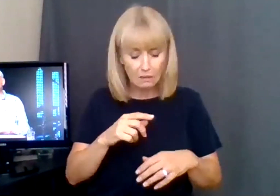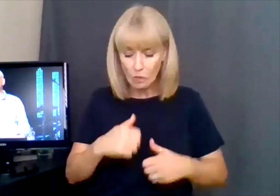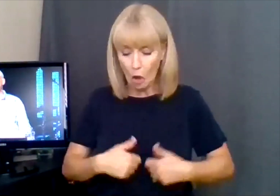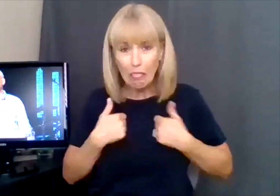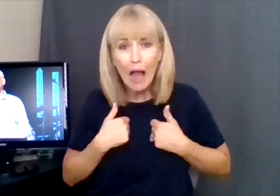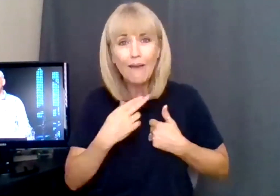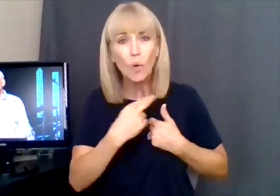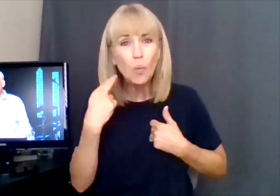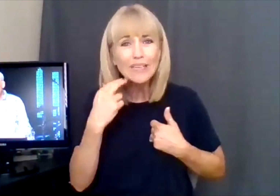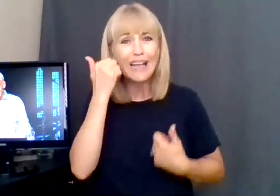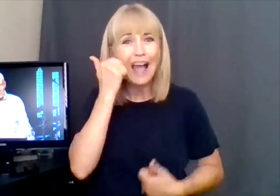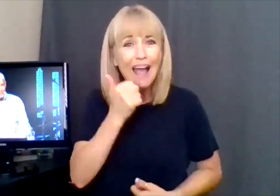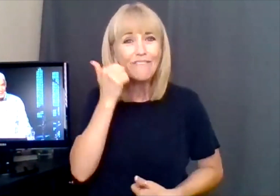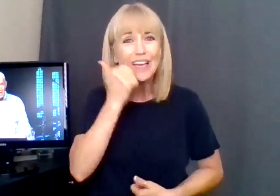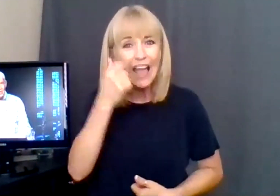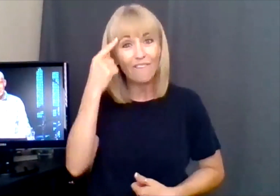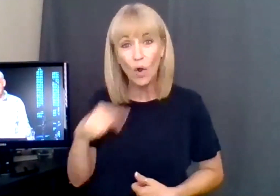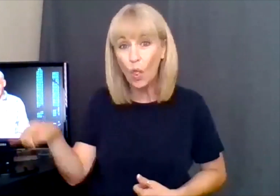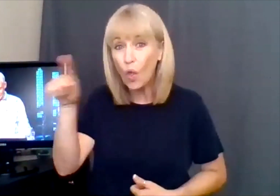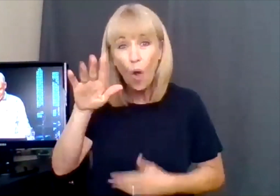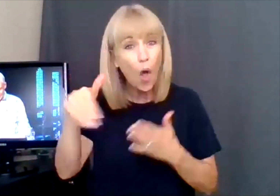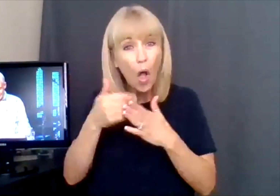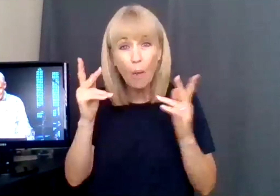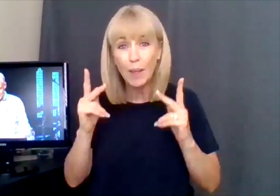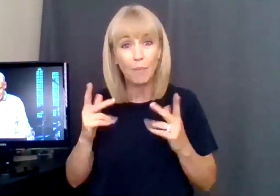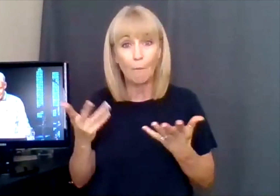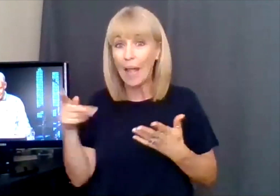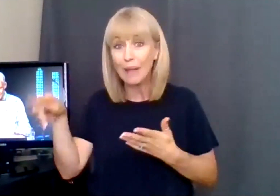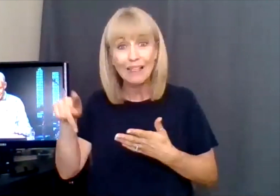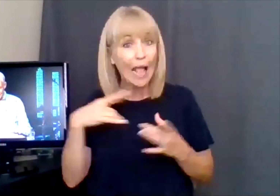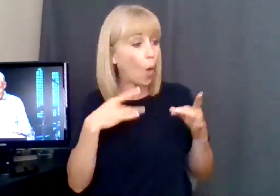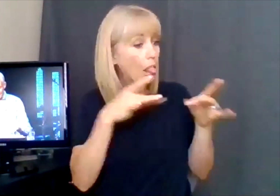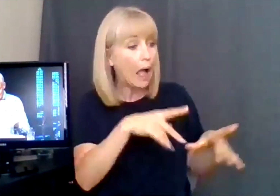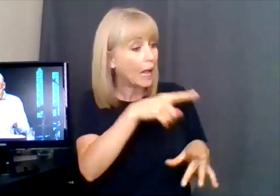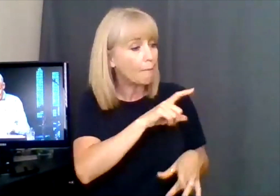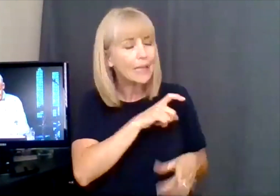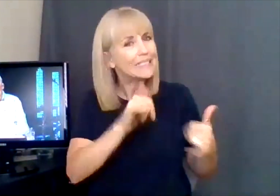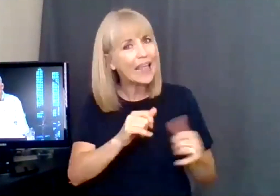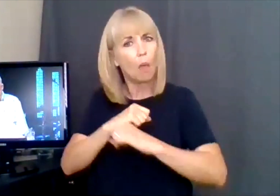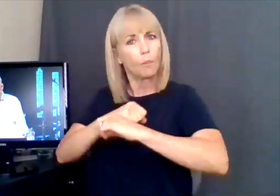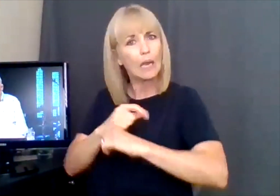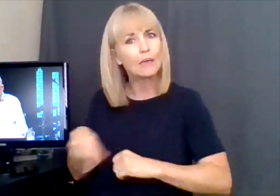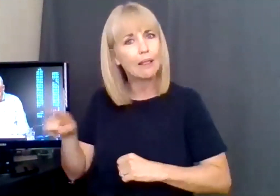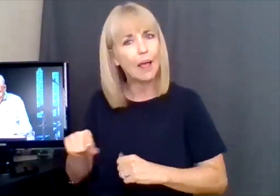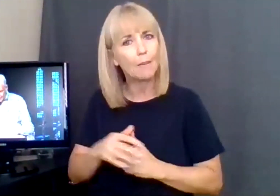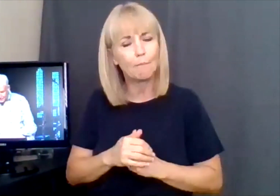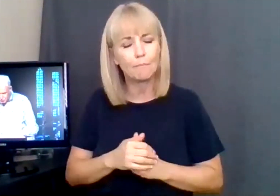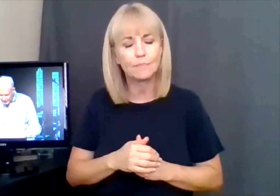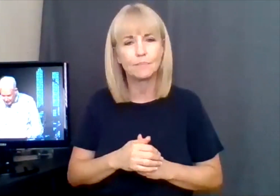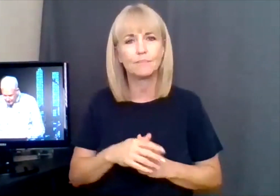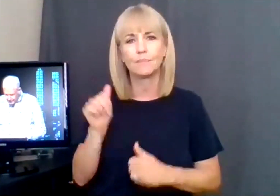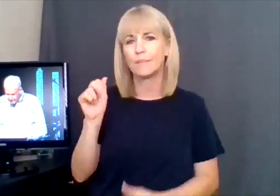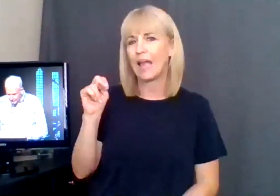and they do it for people who they don't even know. Some people don't even like them, but it's there. I like what Andy Stanley said. He said, fear